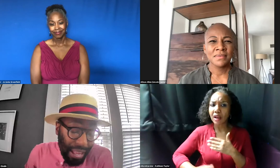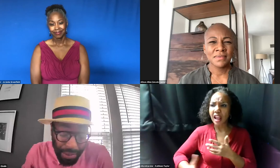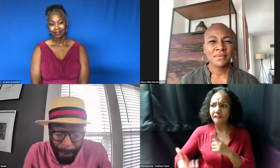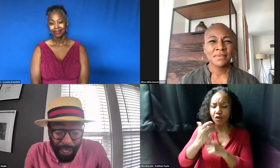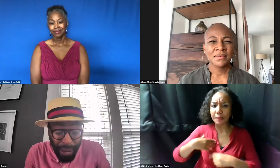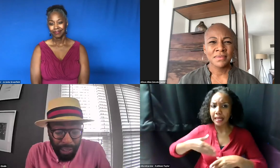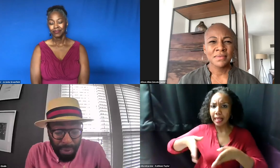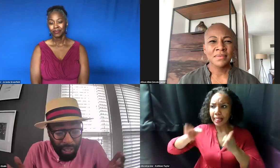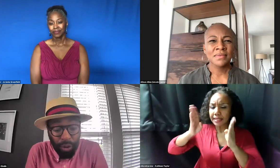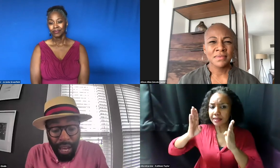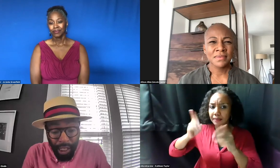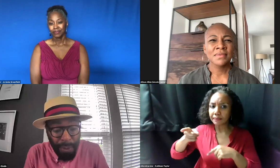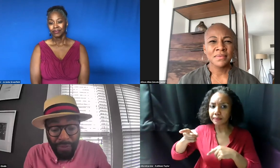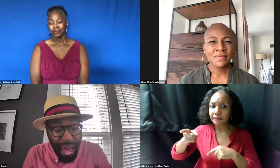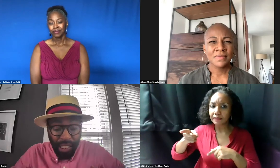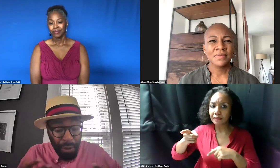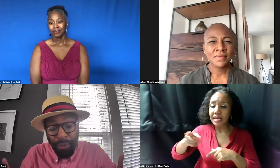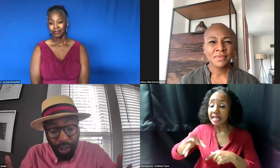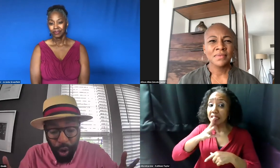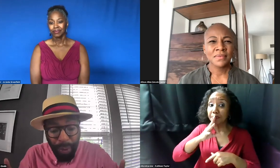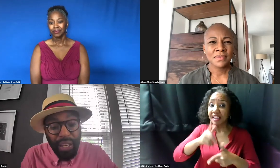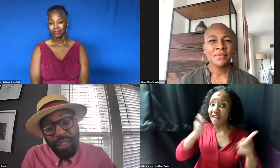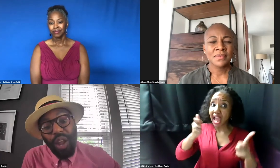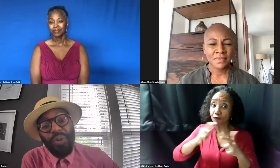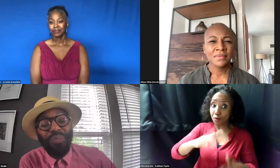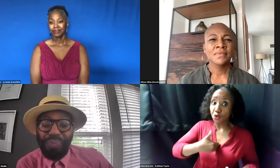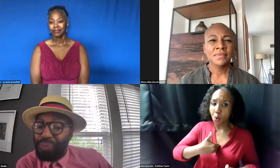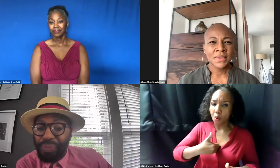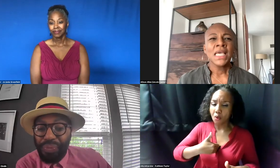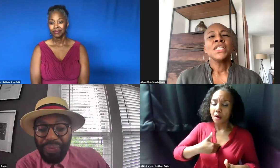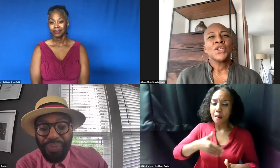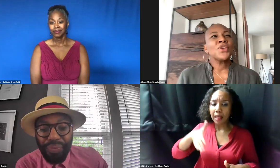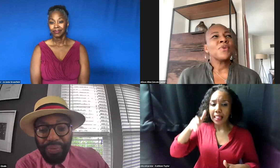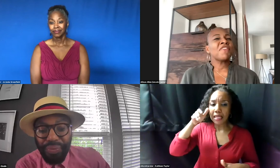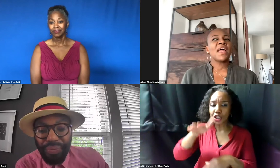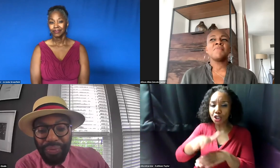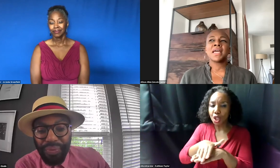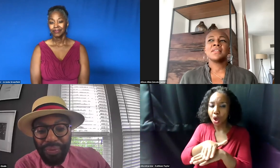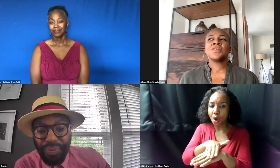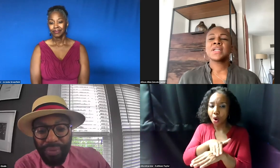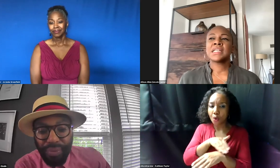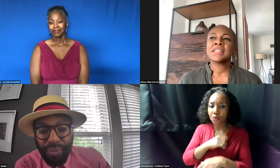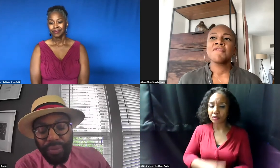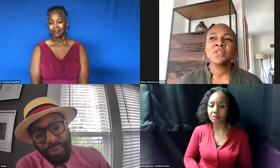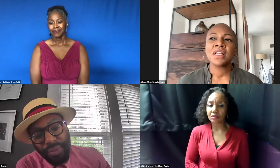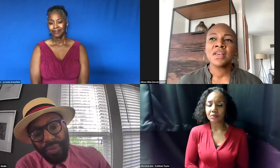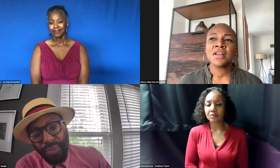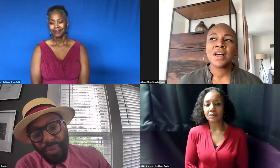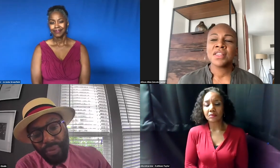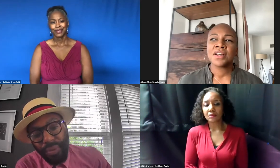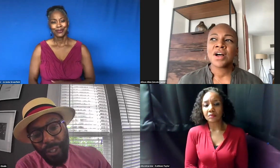think, you know, that's my biggest mechanism. I speak fast and speak from the soul, but listen slow. So you're a big fan of Maxine Green, and some